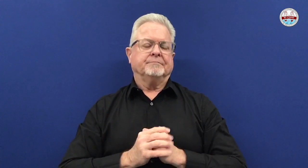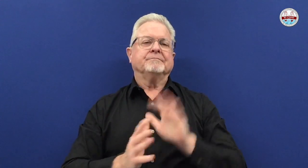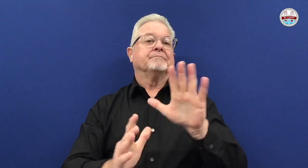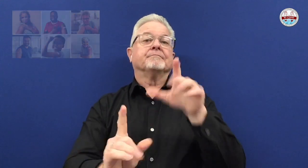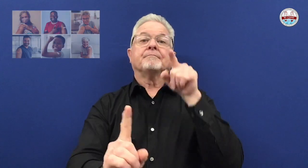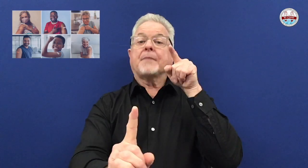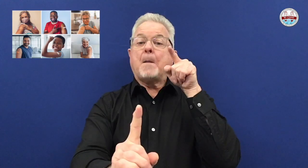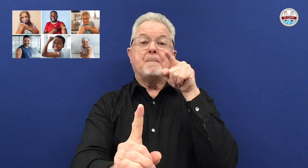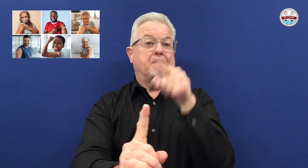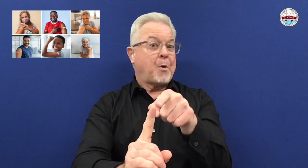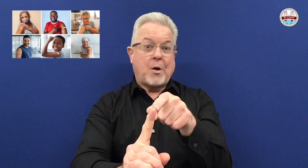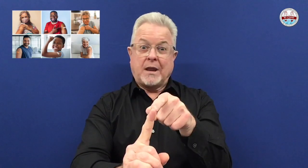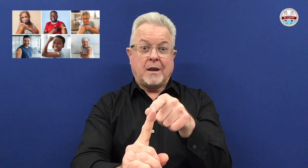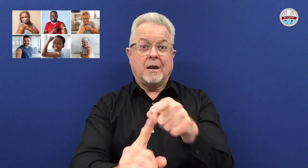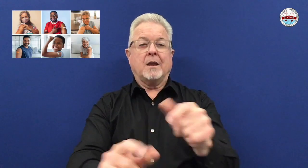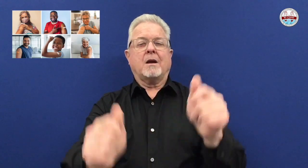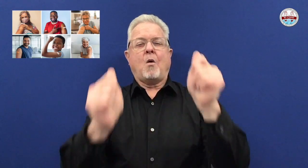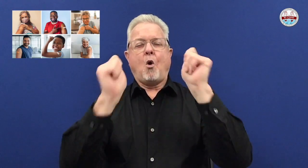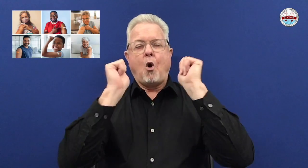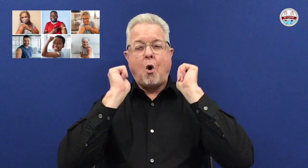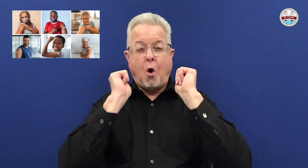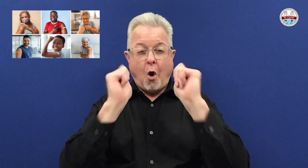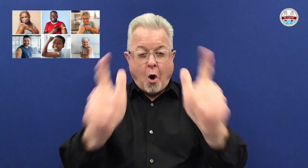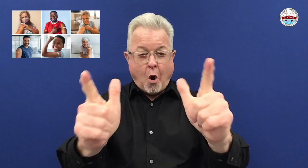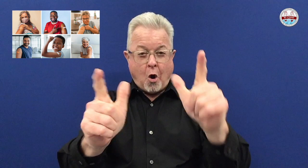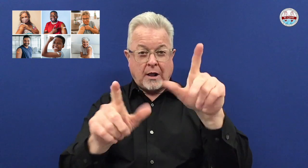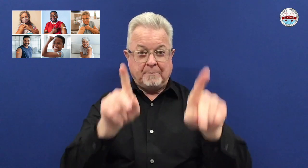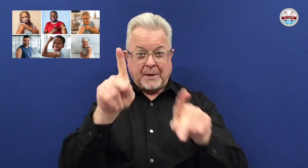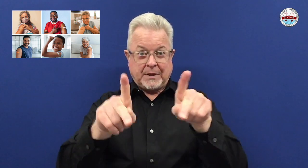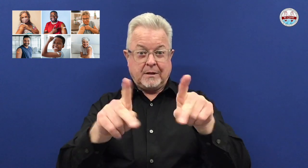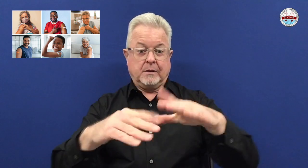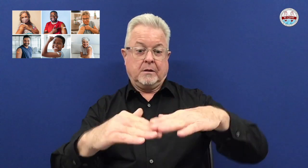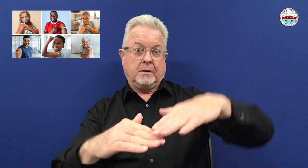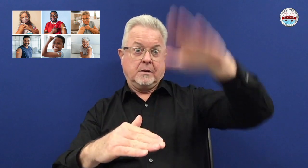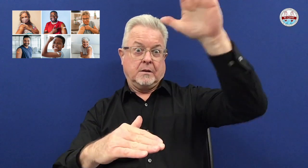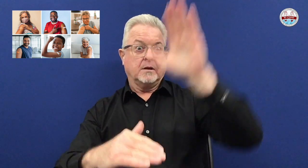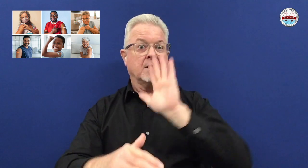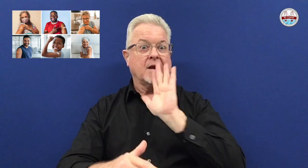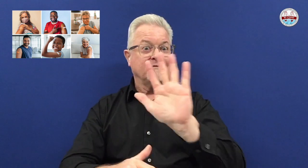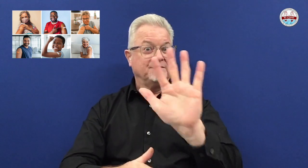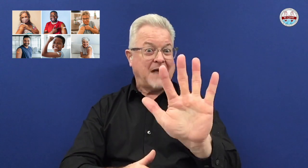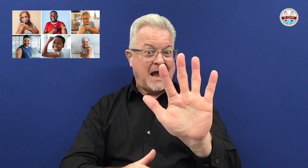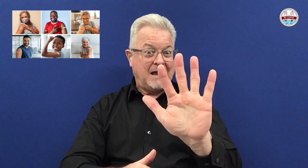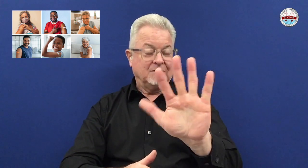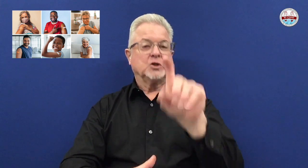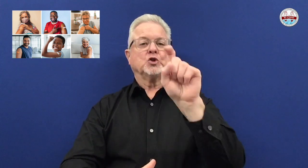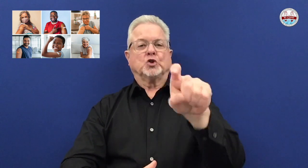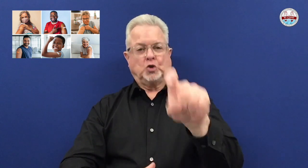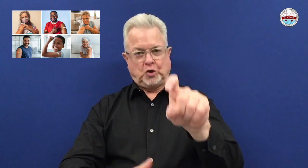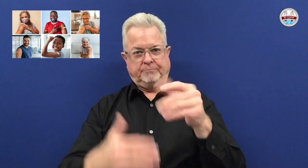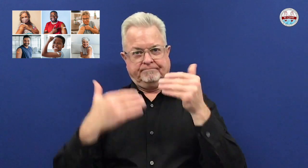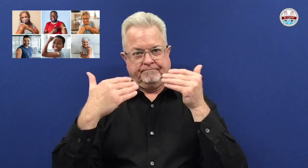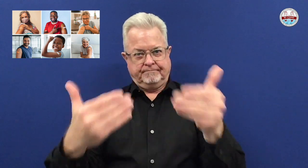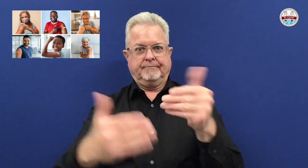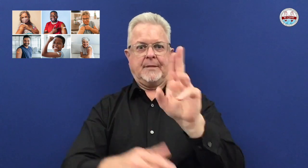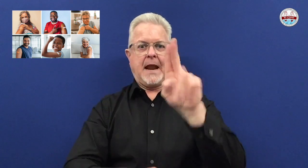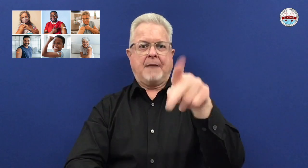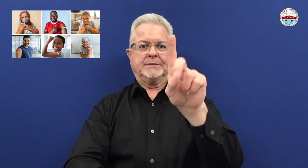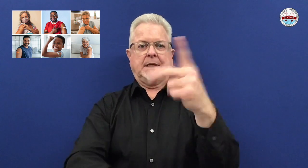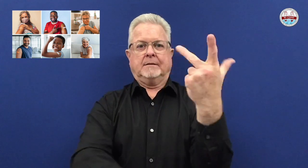health. The most important thing is that everyone who's over 5 years old should get